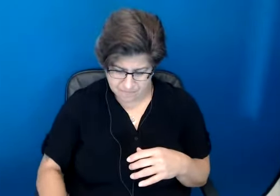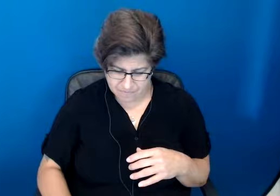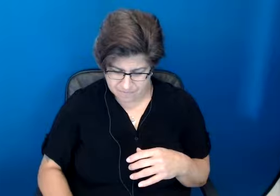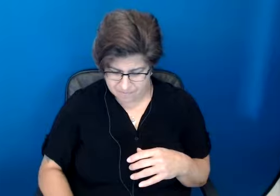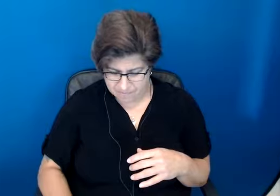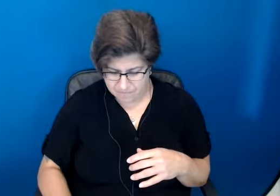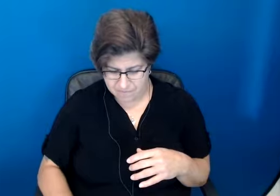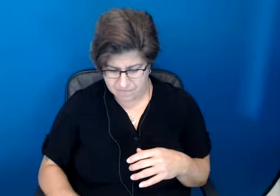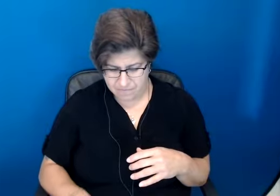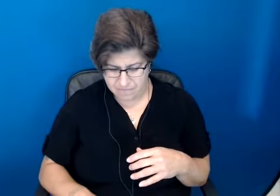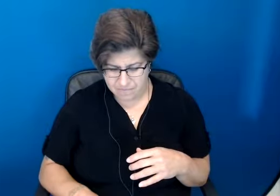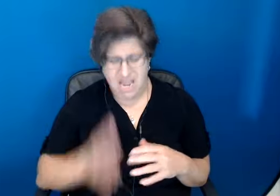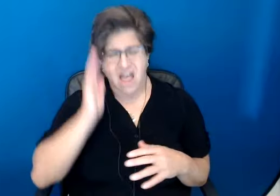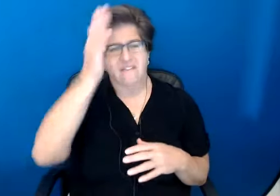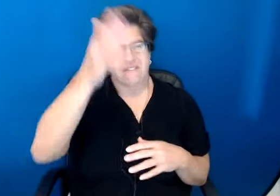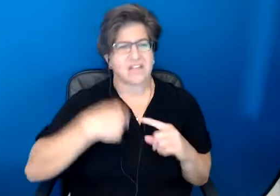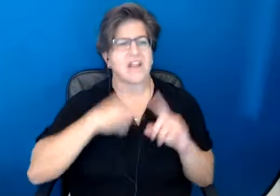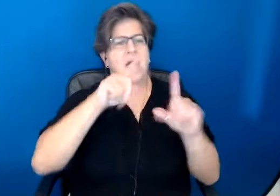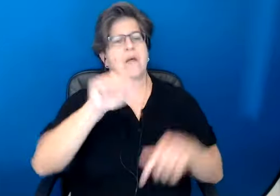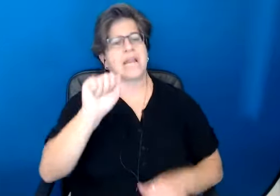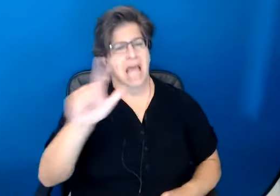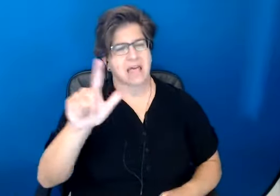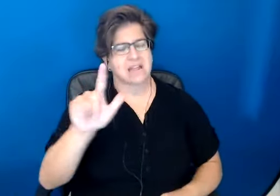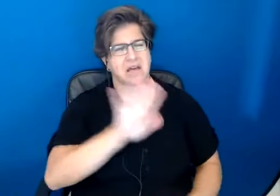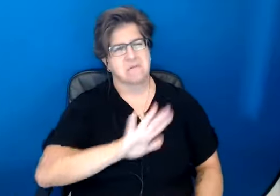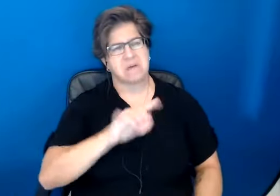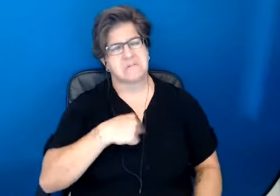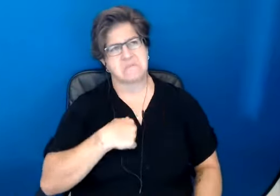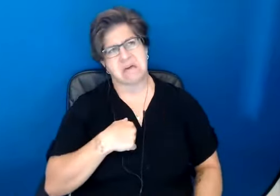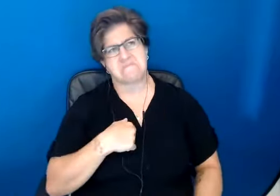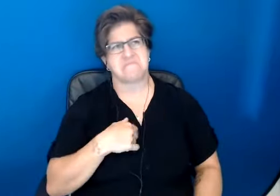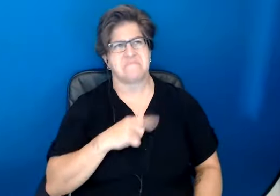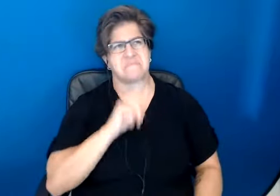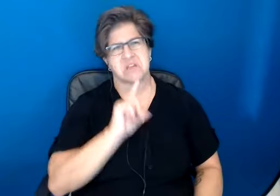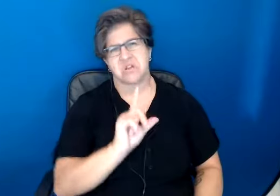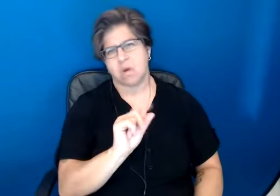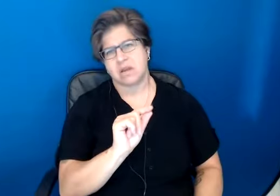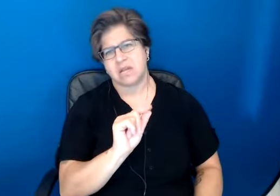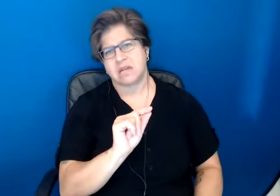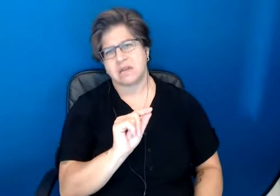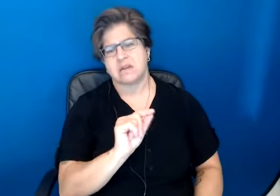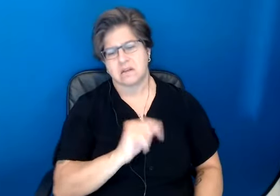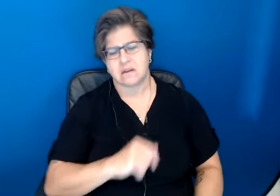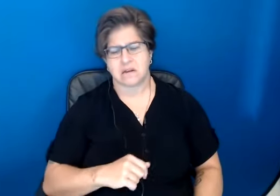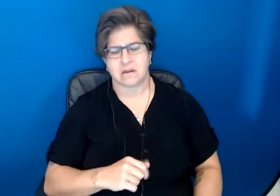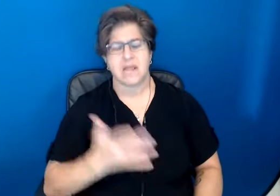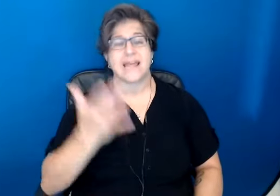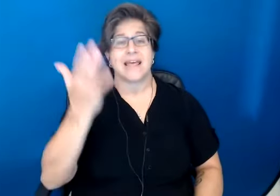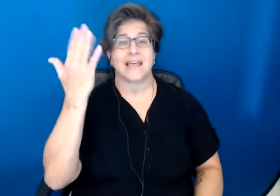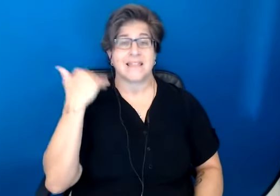now with a programme, I think I wish I had had something like what Mary Perrell was saying, somebody to say, don't get in the middle of the relationship. I